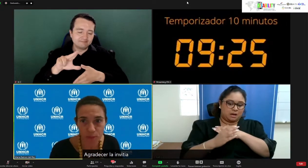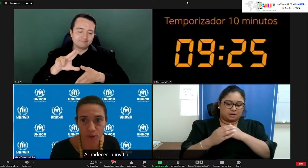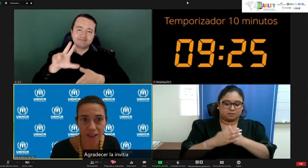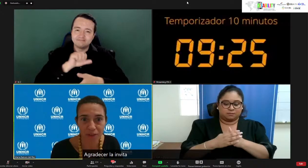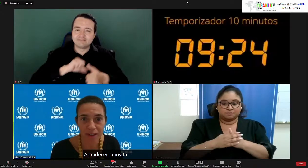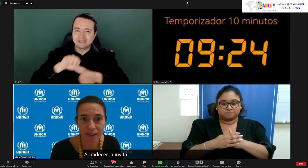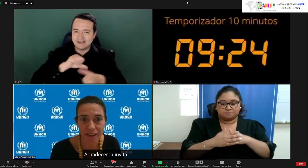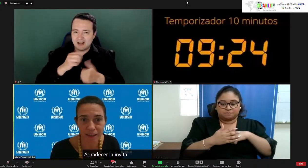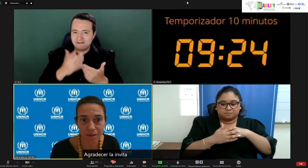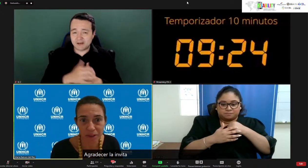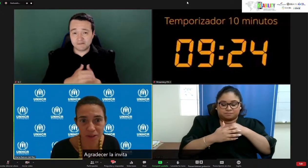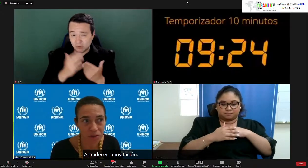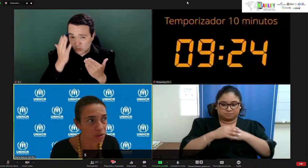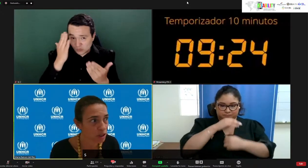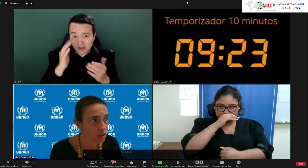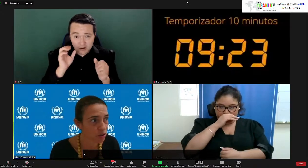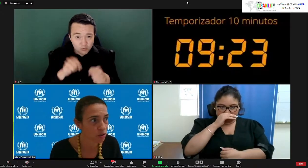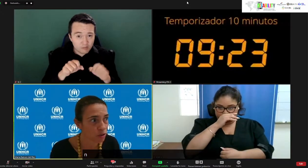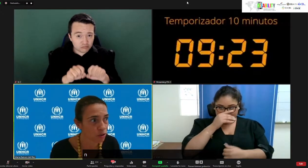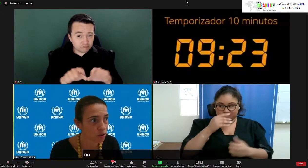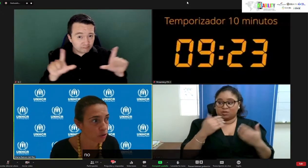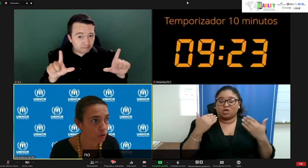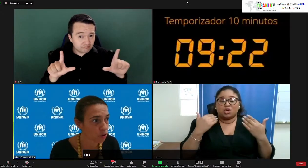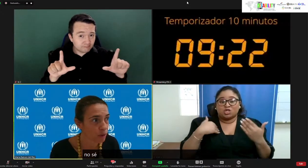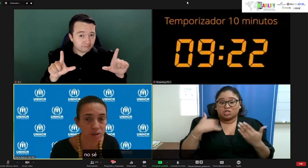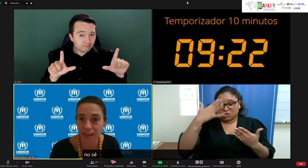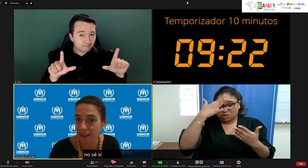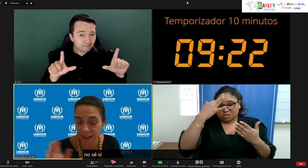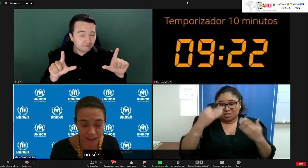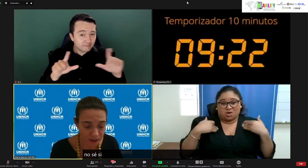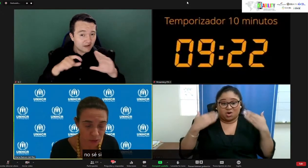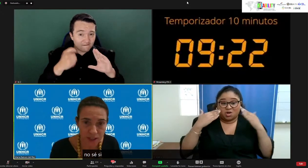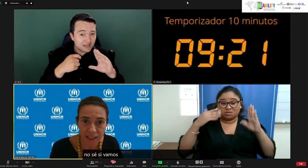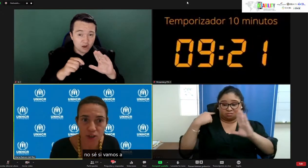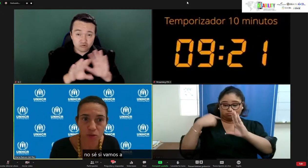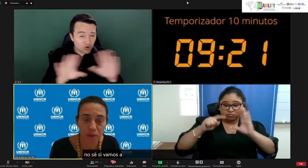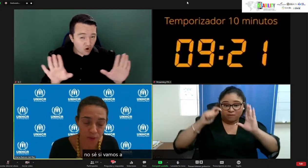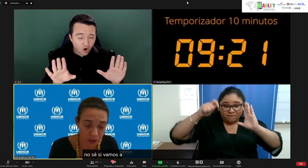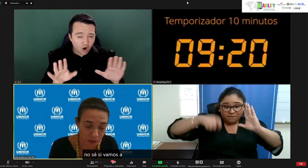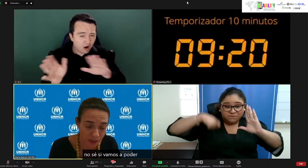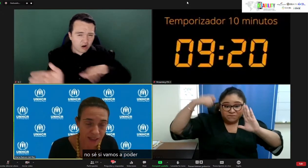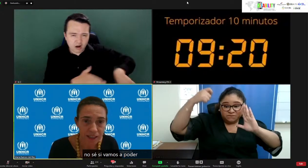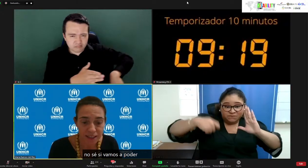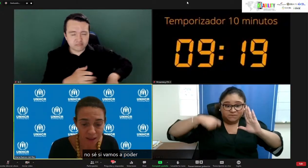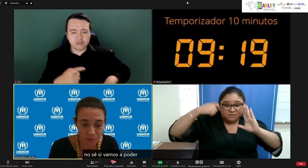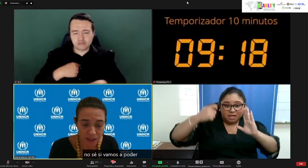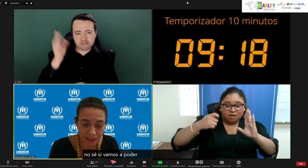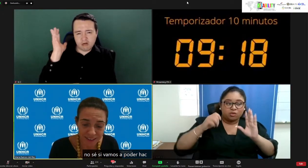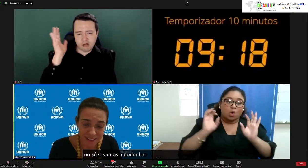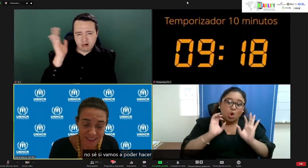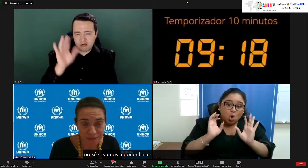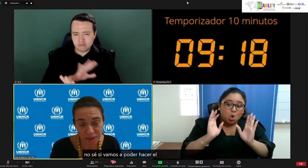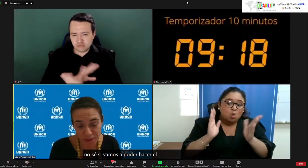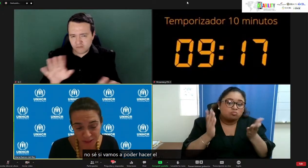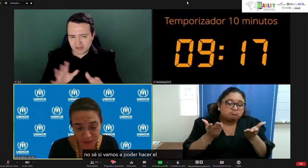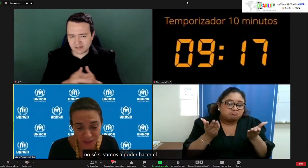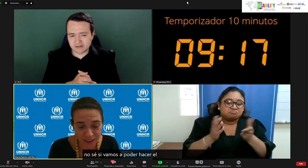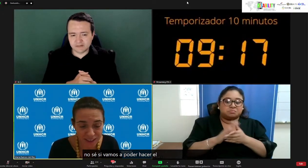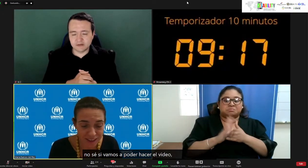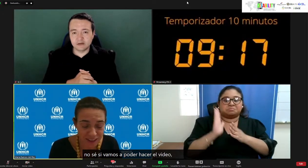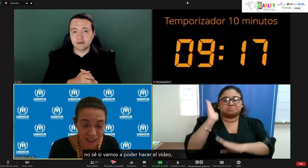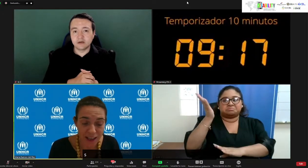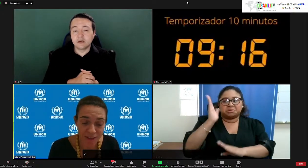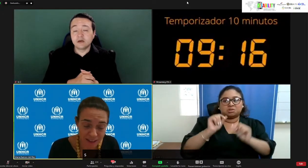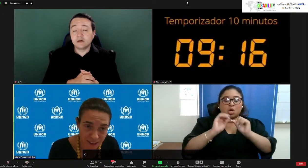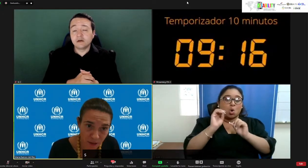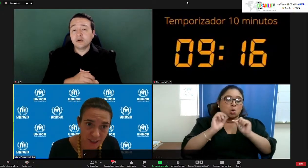satellite disability summit i don't know if we can have the video or we just leave it aside and i will continue with my